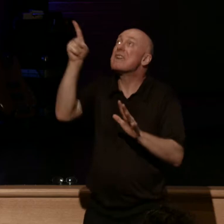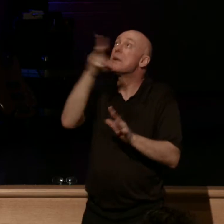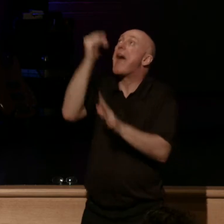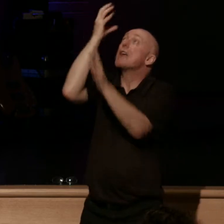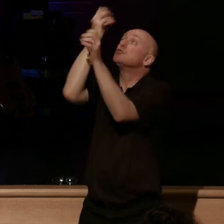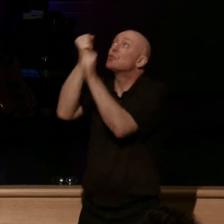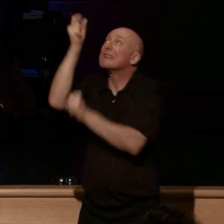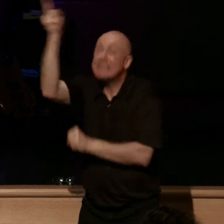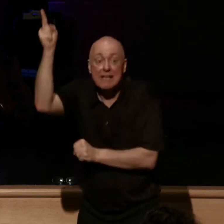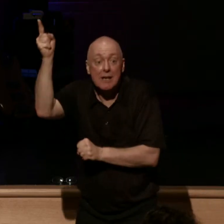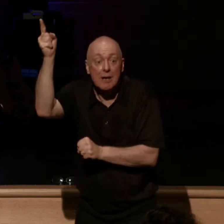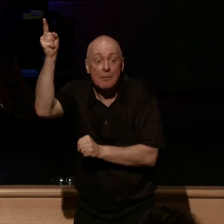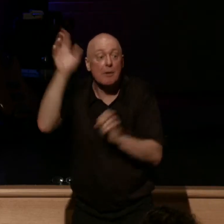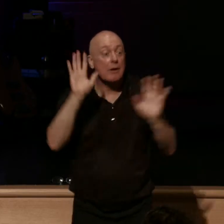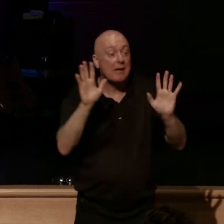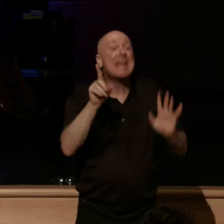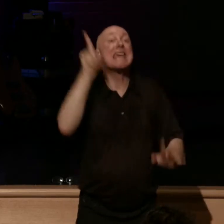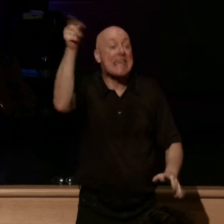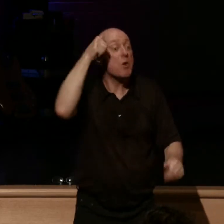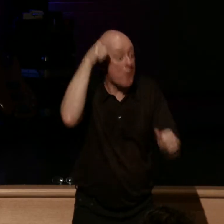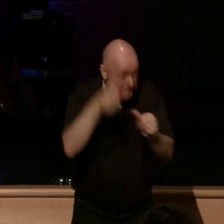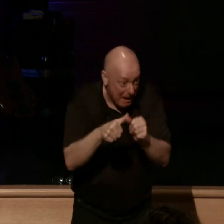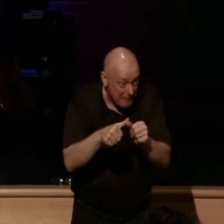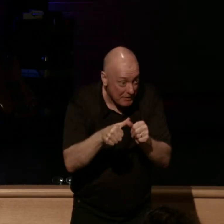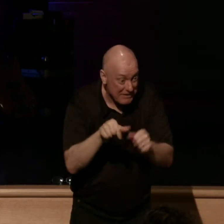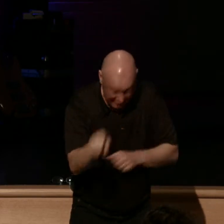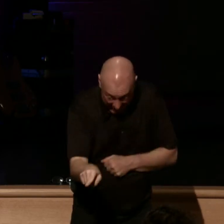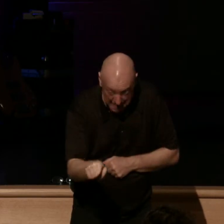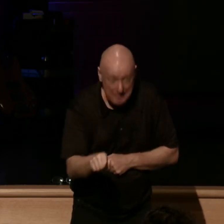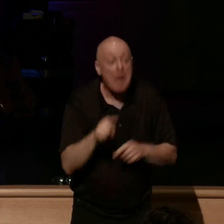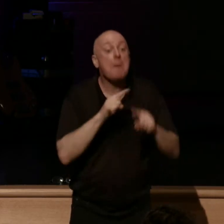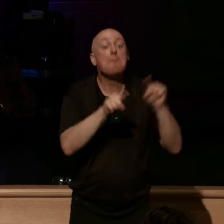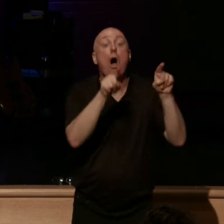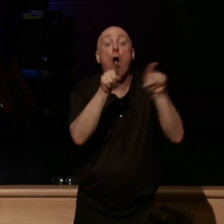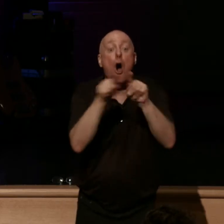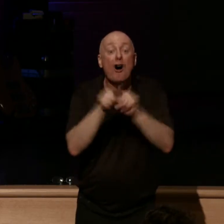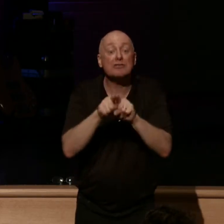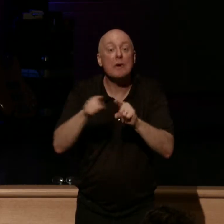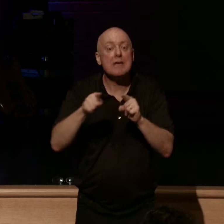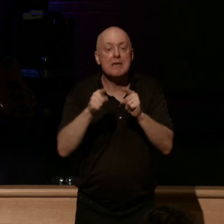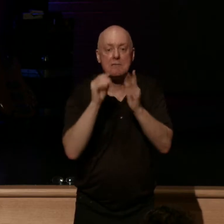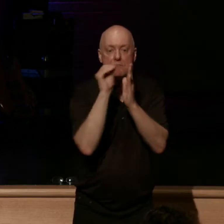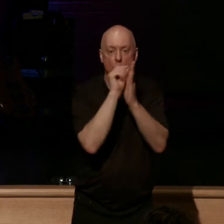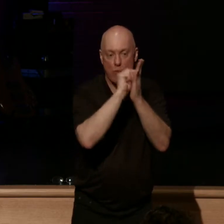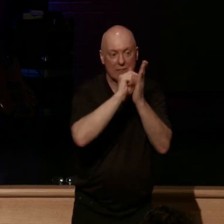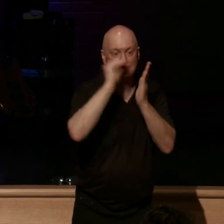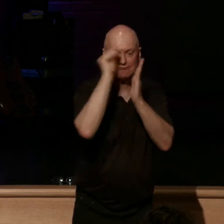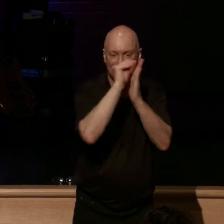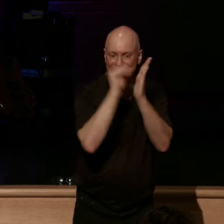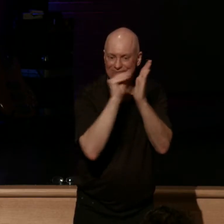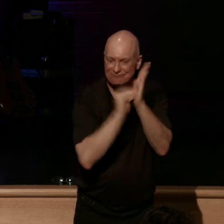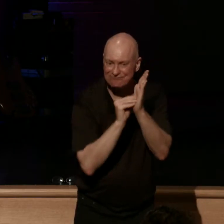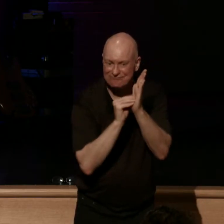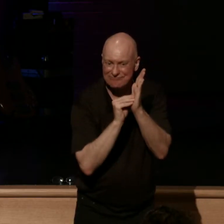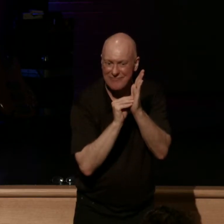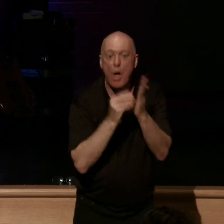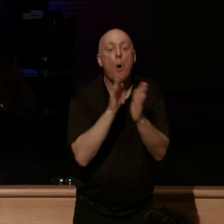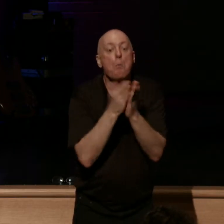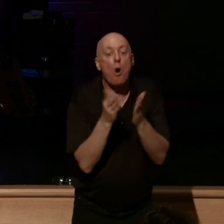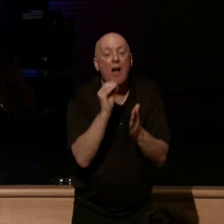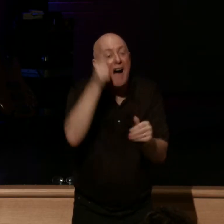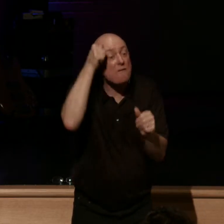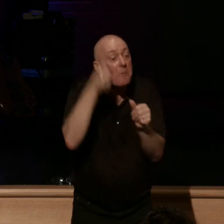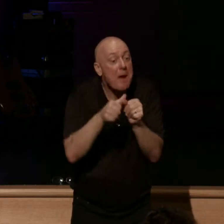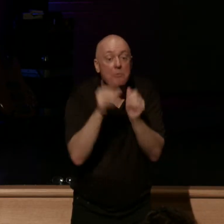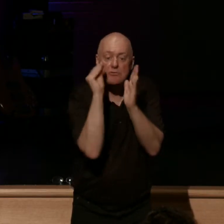him, not only does he remember, but in fact, he writes it down. A book of remembrance